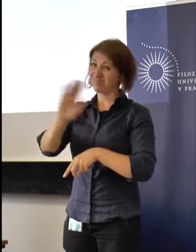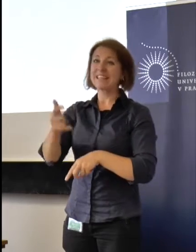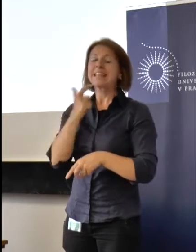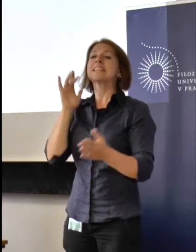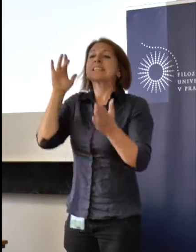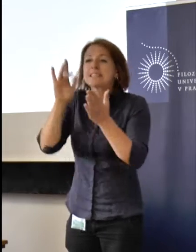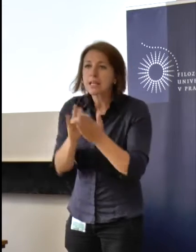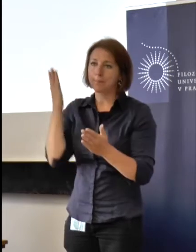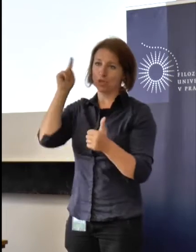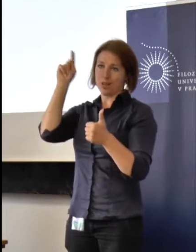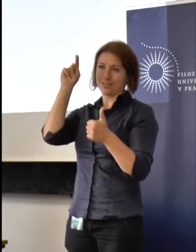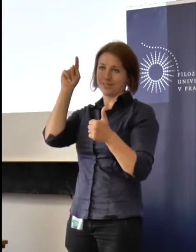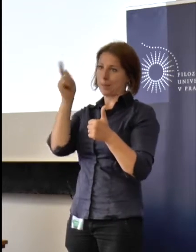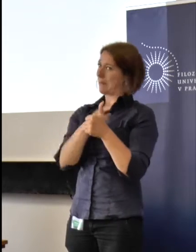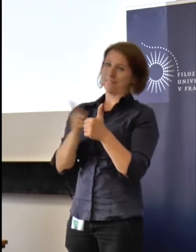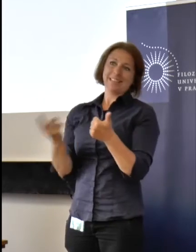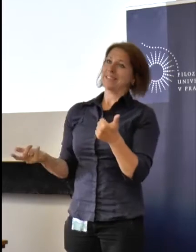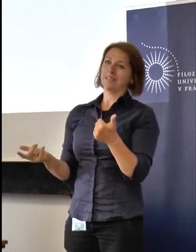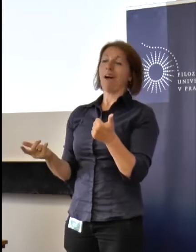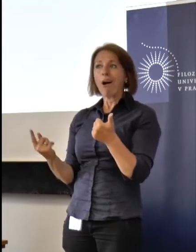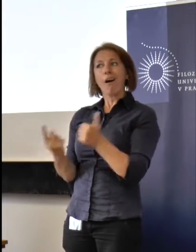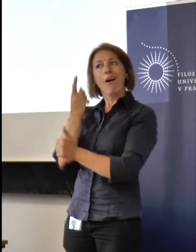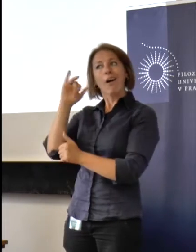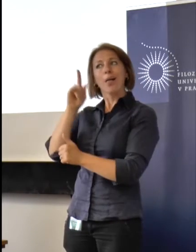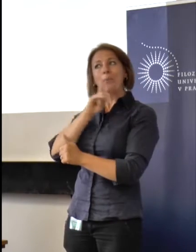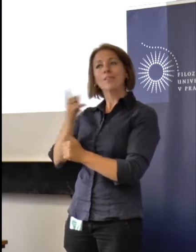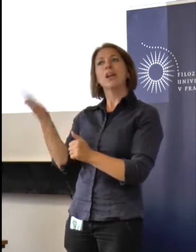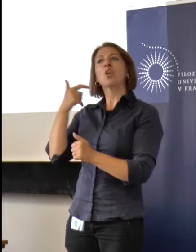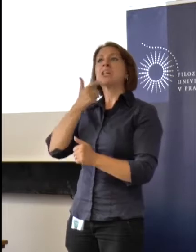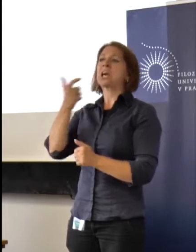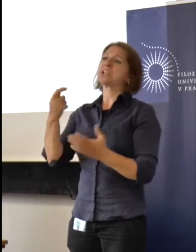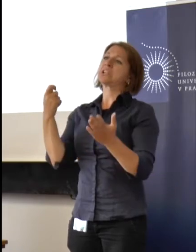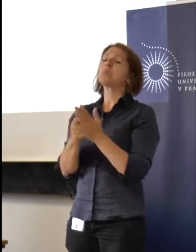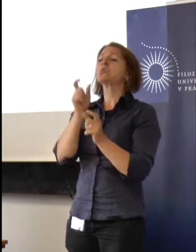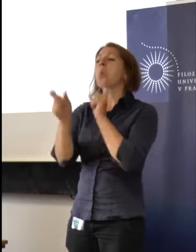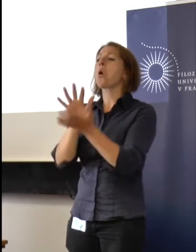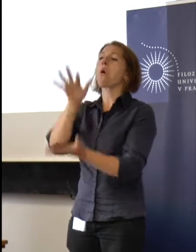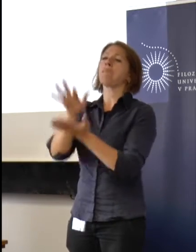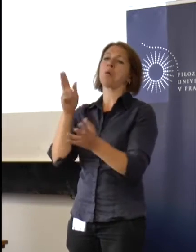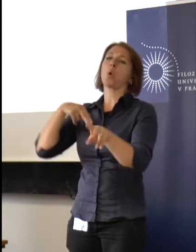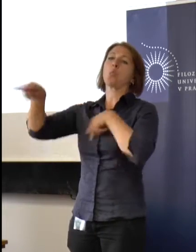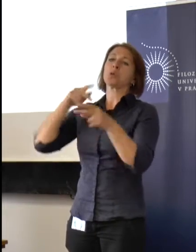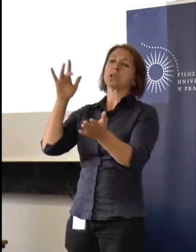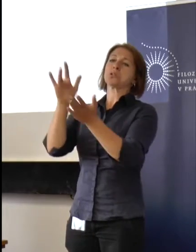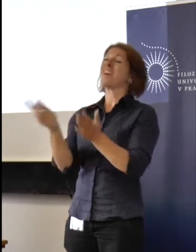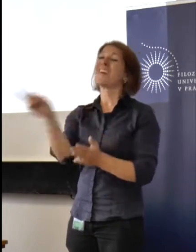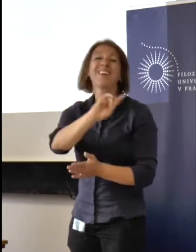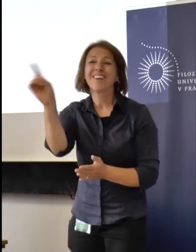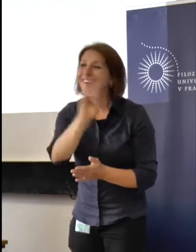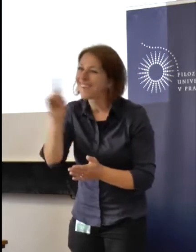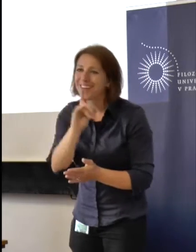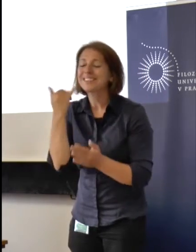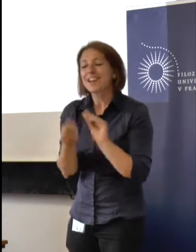communication. Languages were only material signs, and they had no importance for cognition. But here we are,